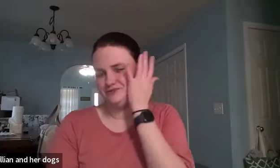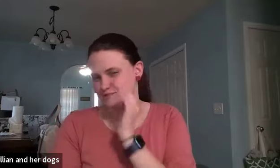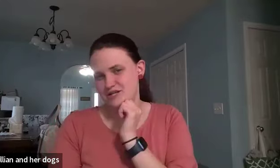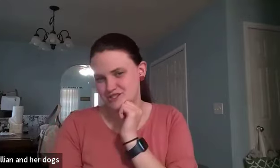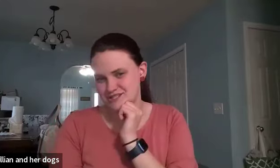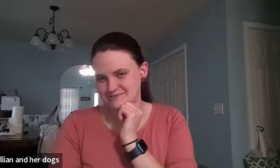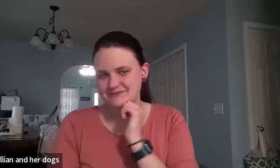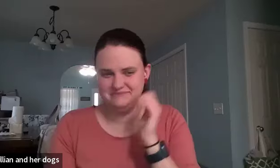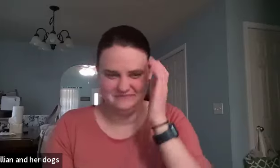facial expressions.